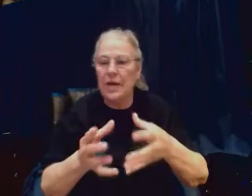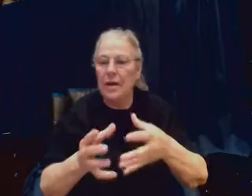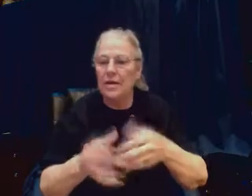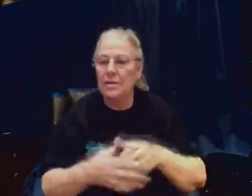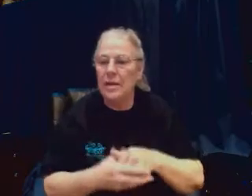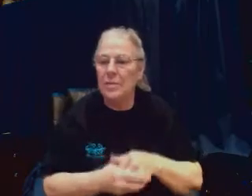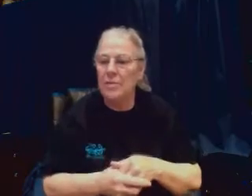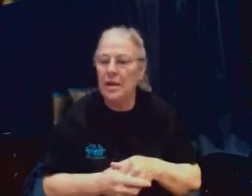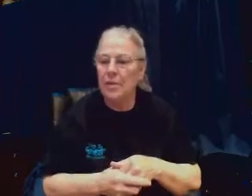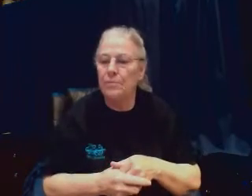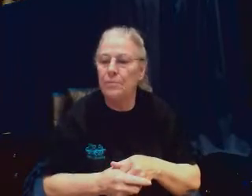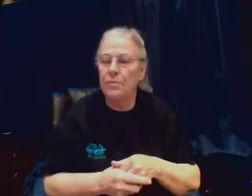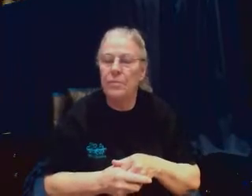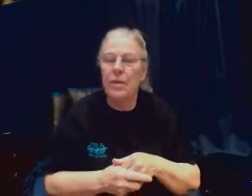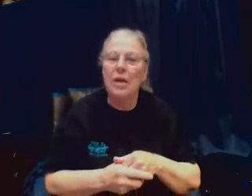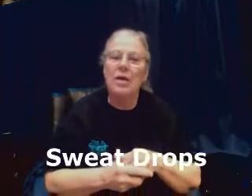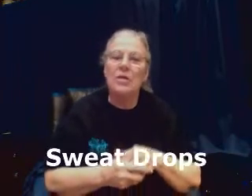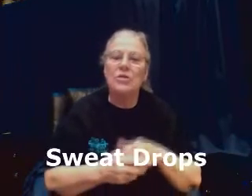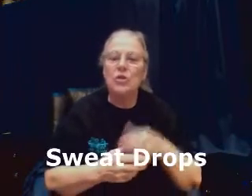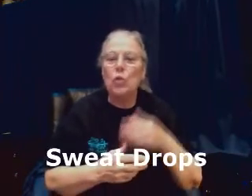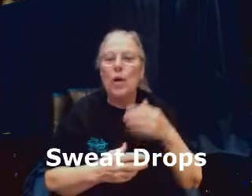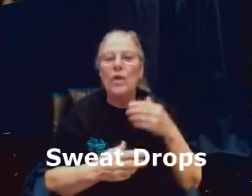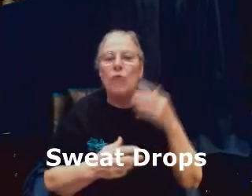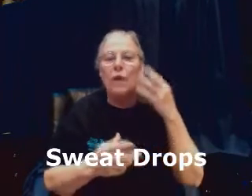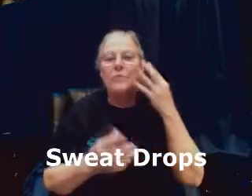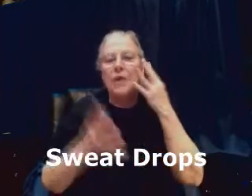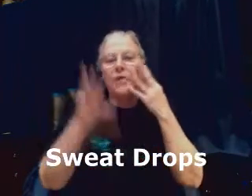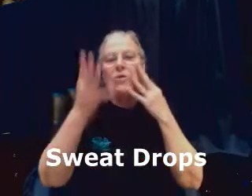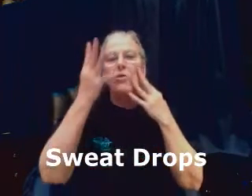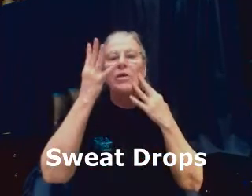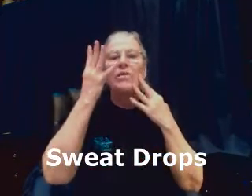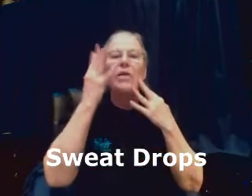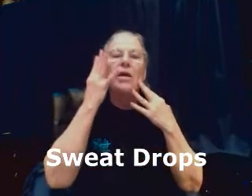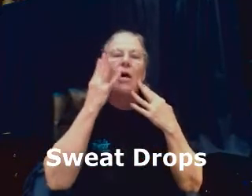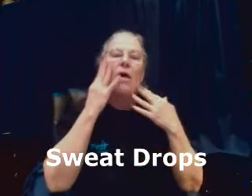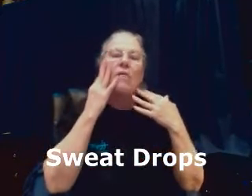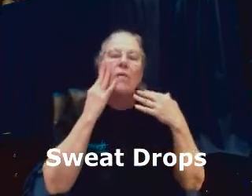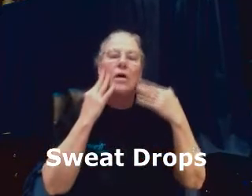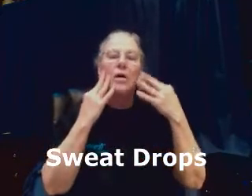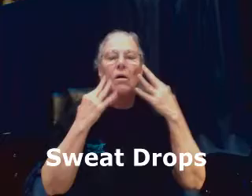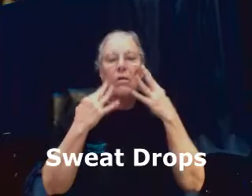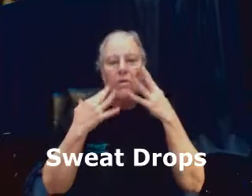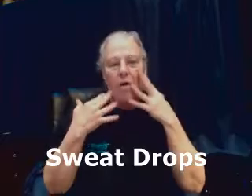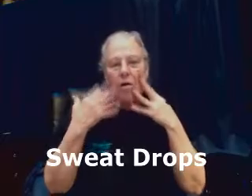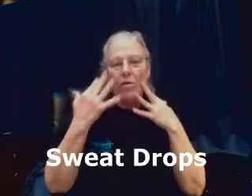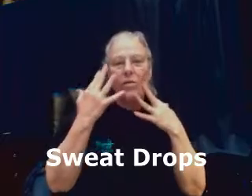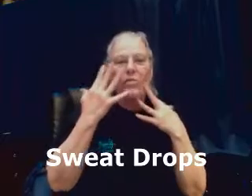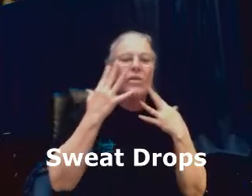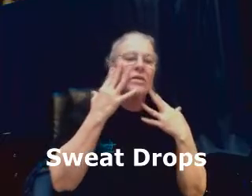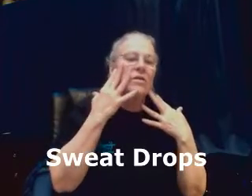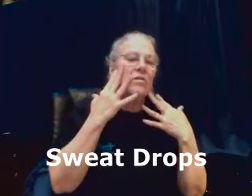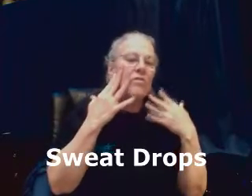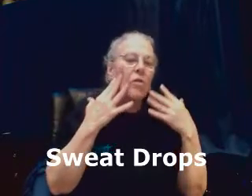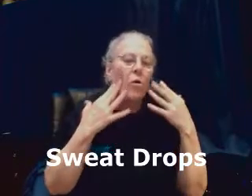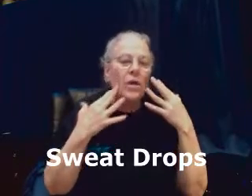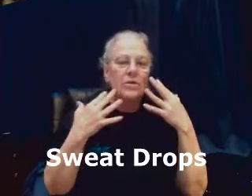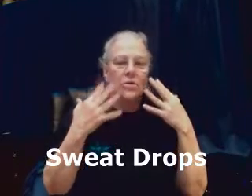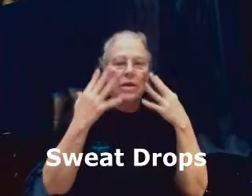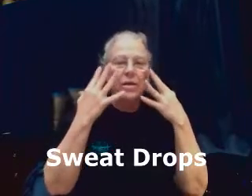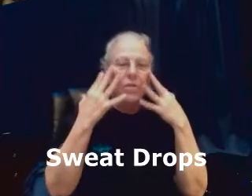exactly the same thing. Sweat drops, and you're going to think of all the things that are flowing, just like